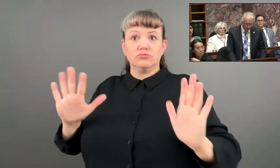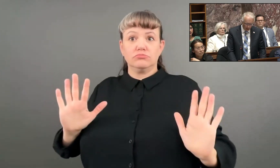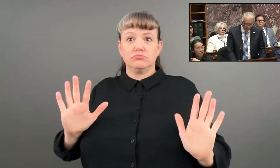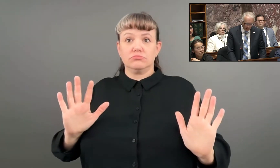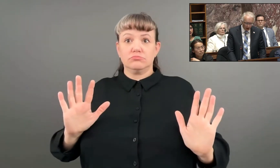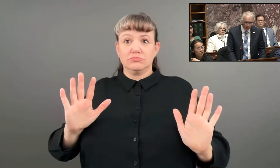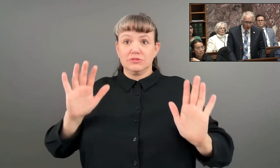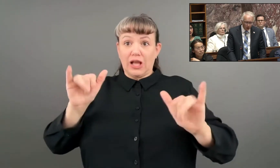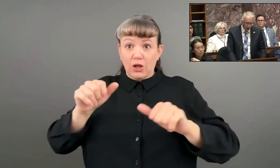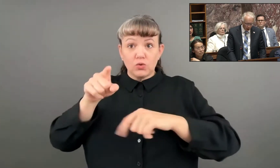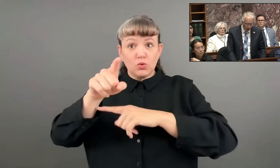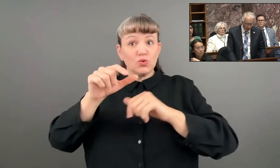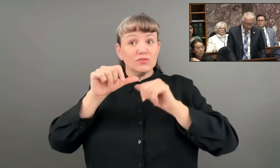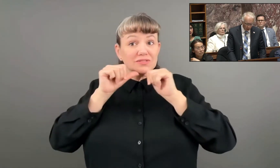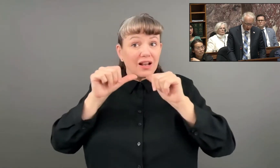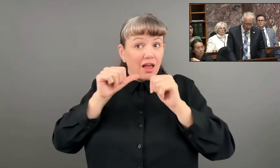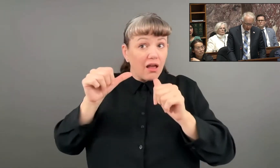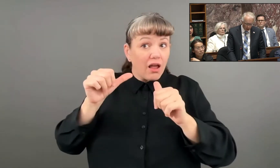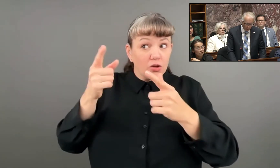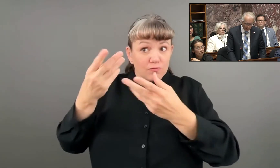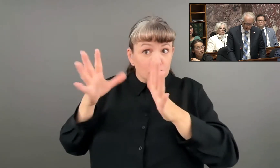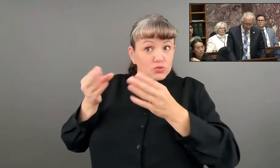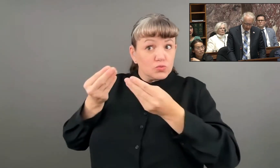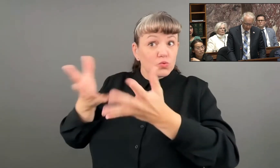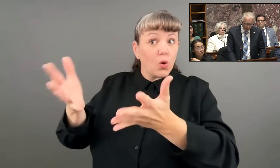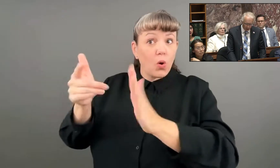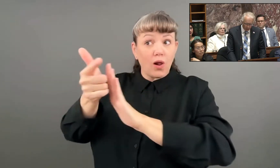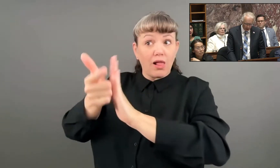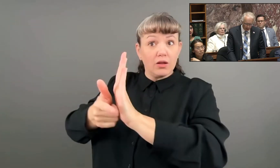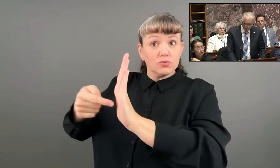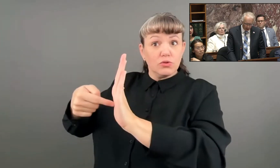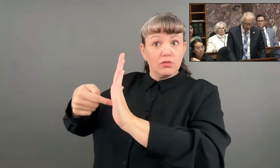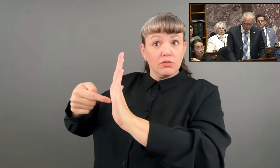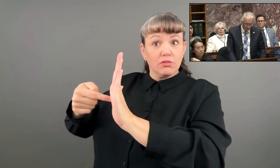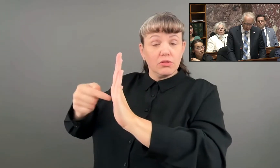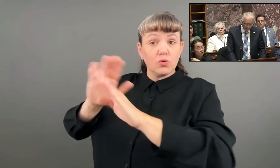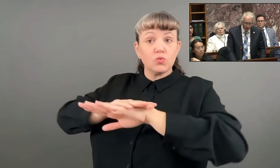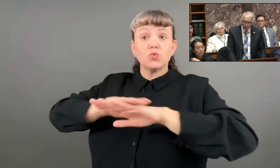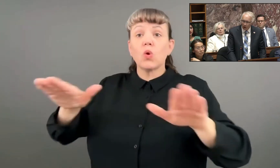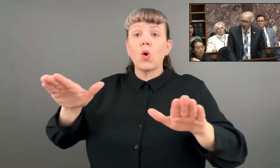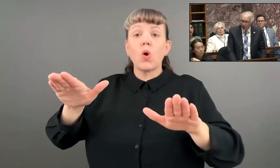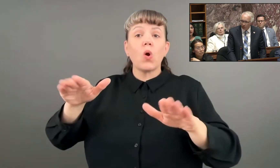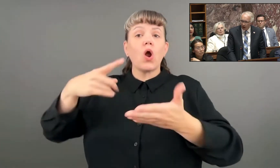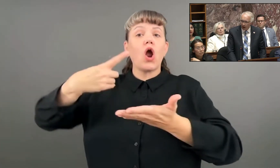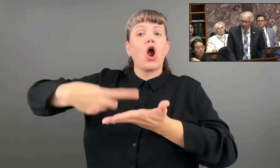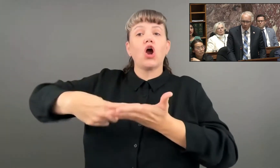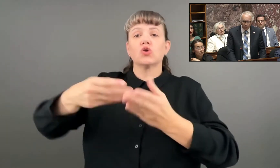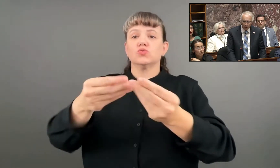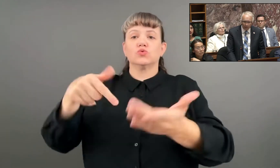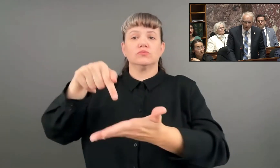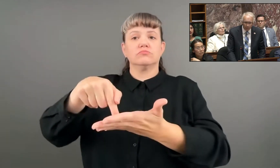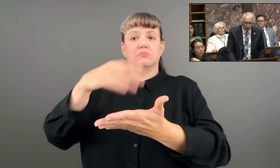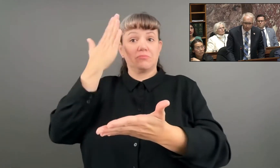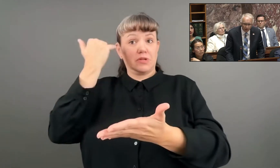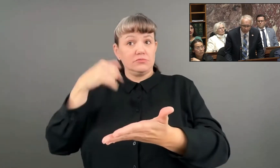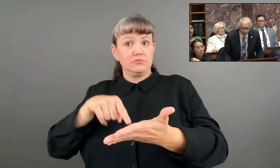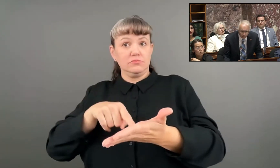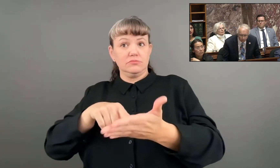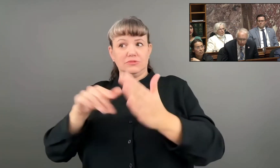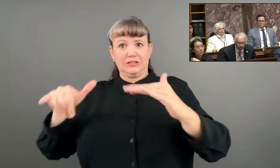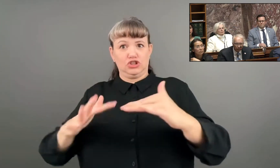direction to Crown Counsel not to argue the extinguishment of Indigenous rights where they overlap with private